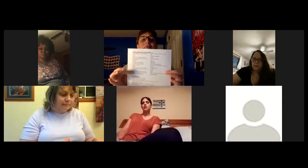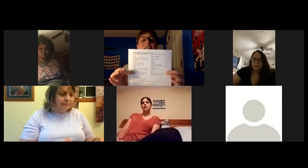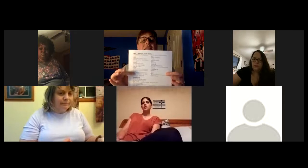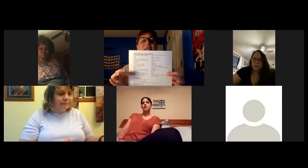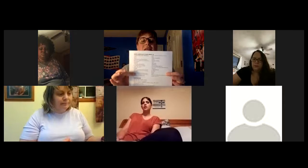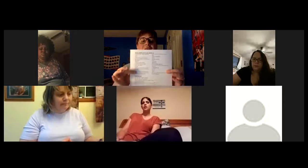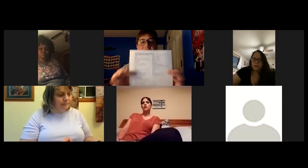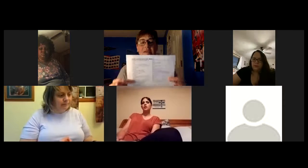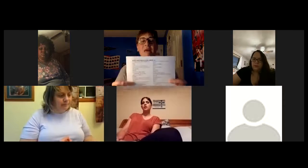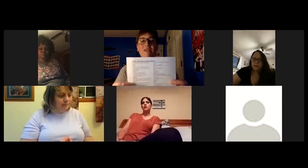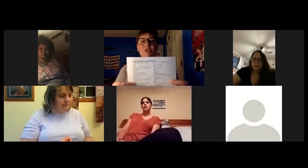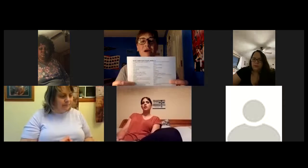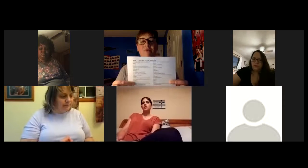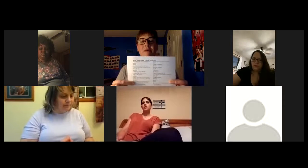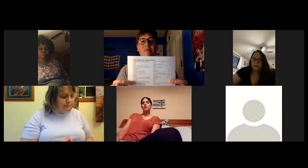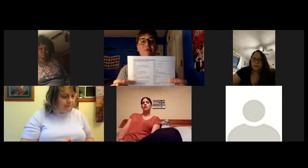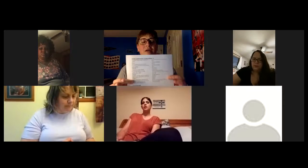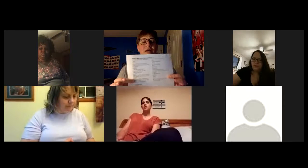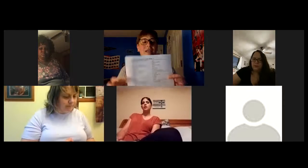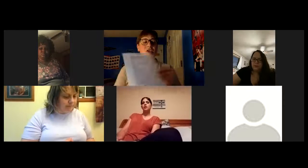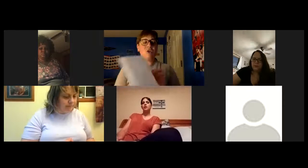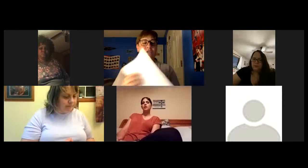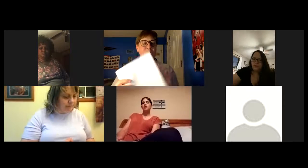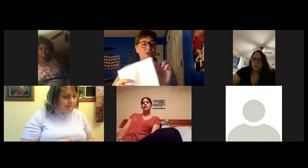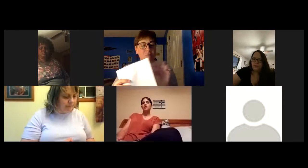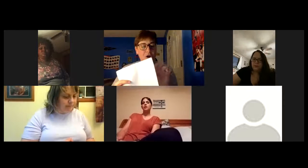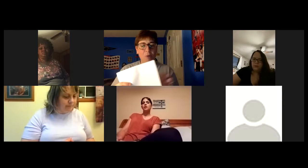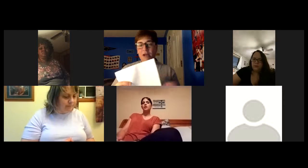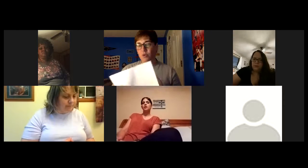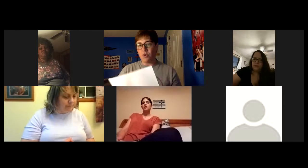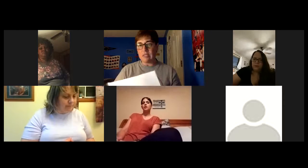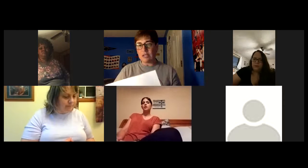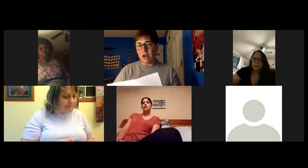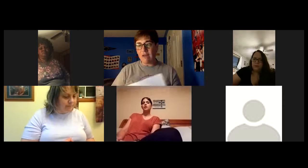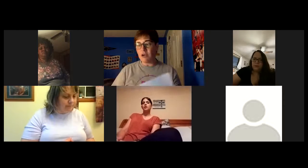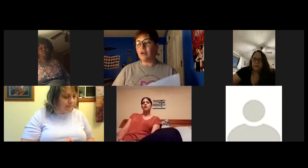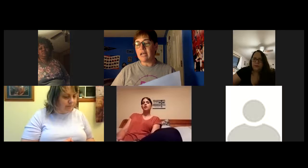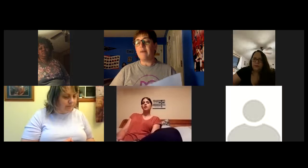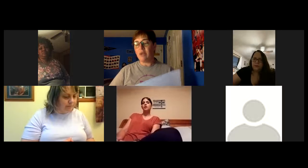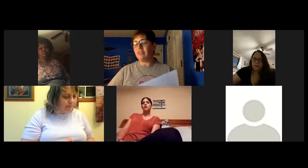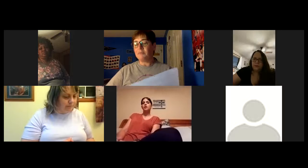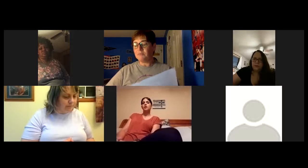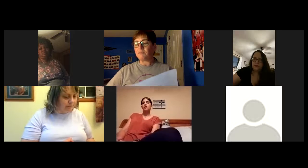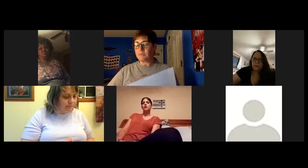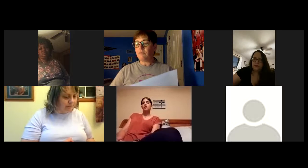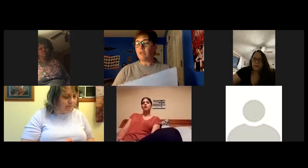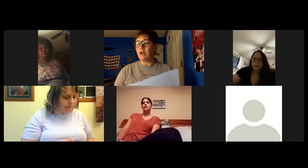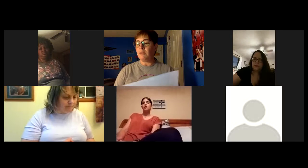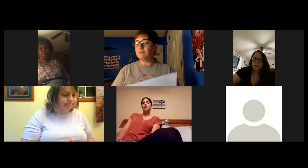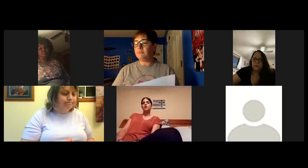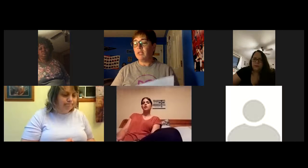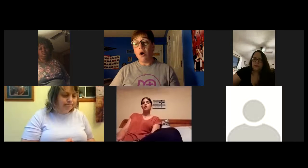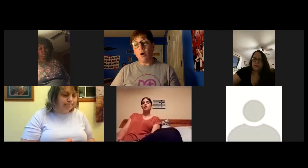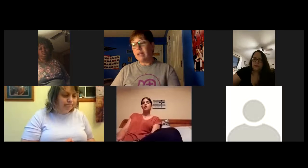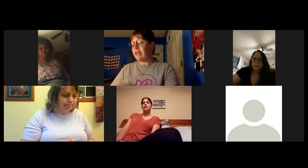okay, I'm going to see how much do I remember. And then you can always put a little mark by your words that you're having a hard time